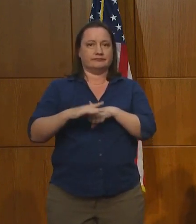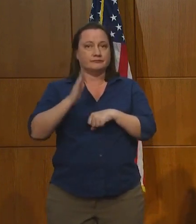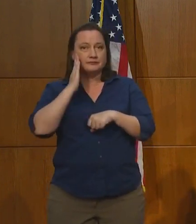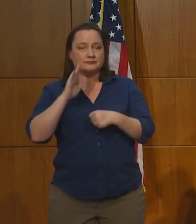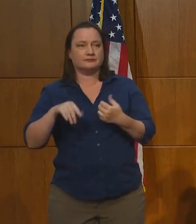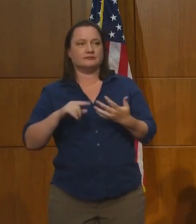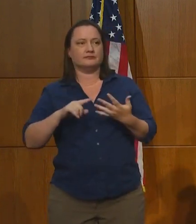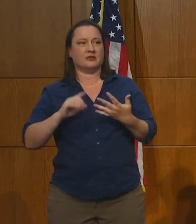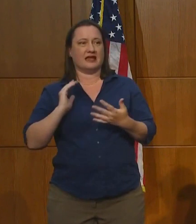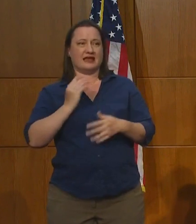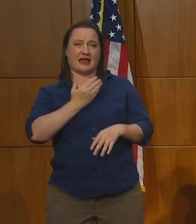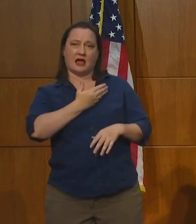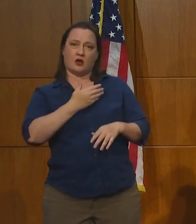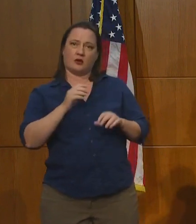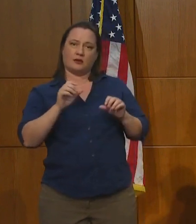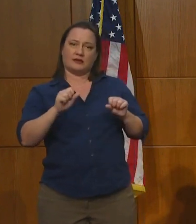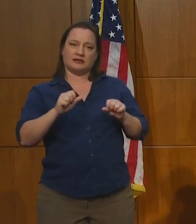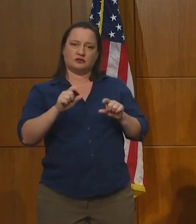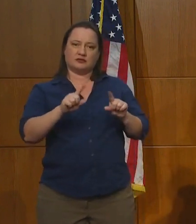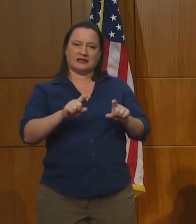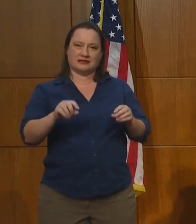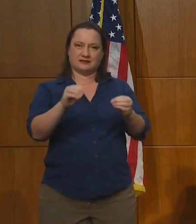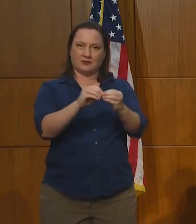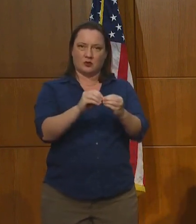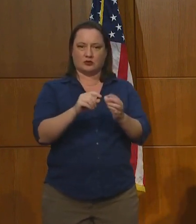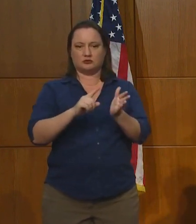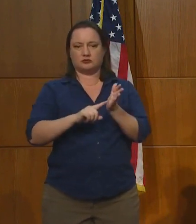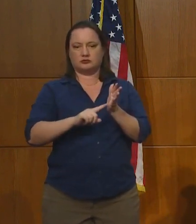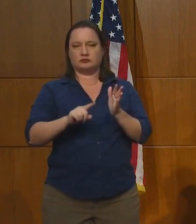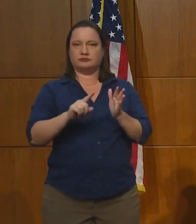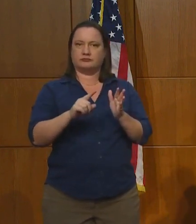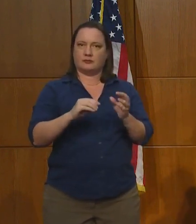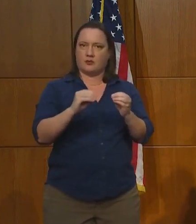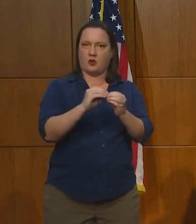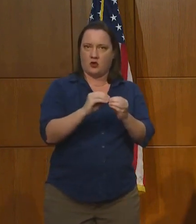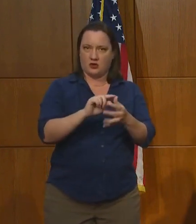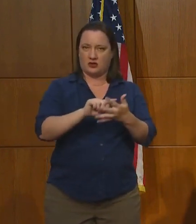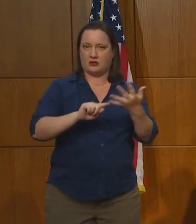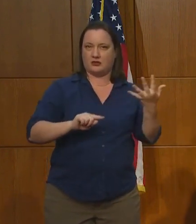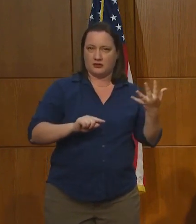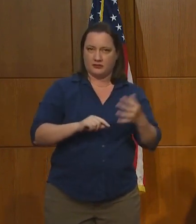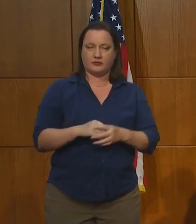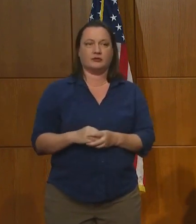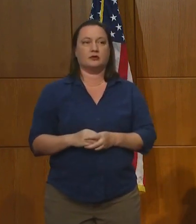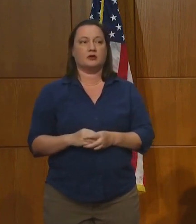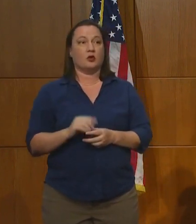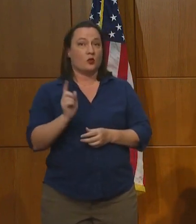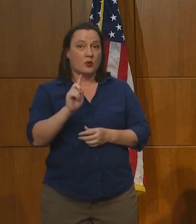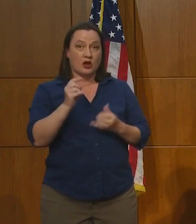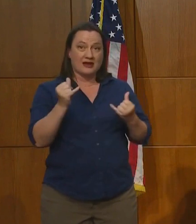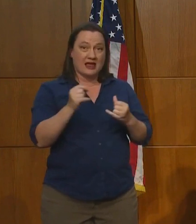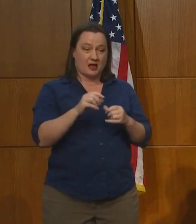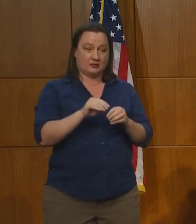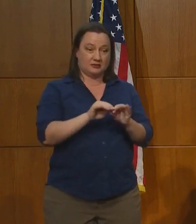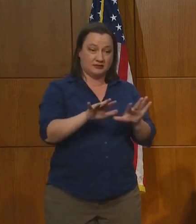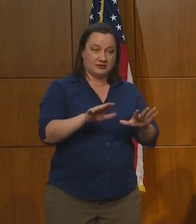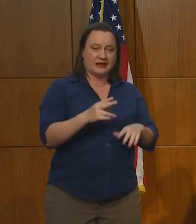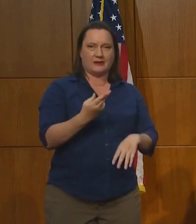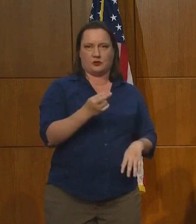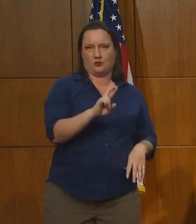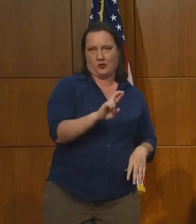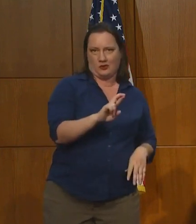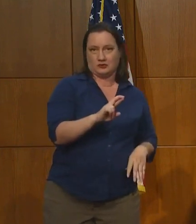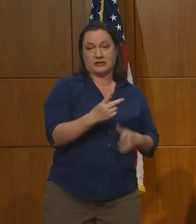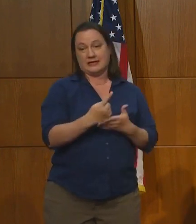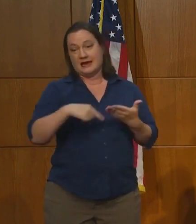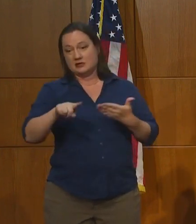to do more testing and tracing where there are hot spots. And, it's in Hampton Roads right now. It could be somewhere else